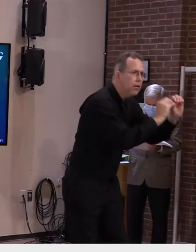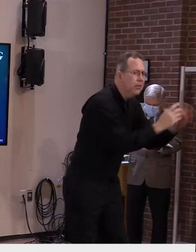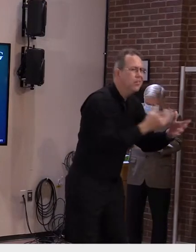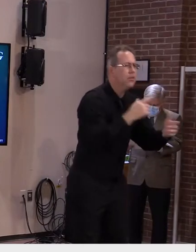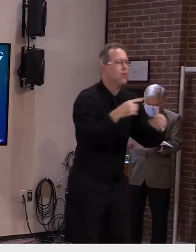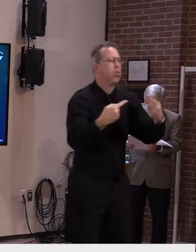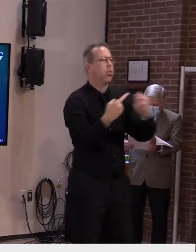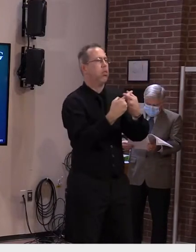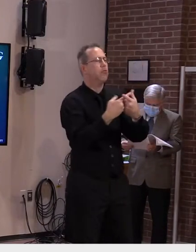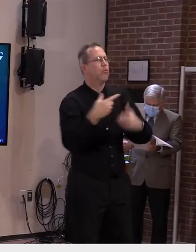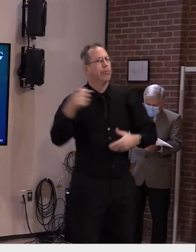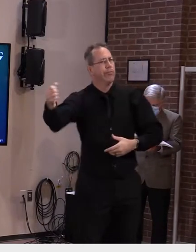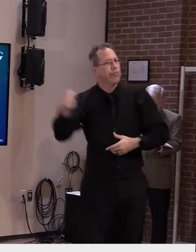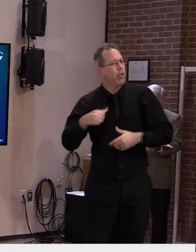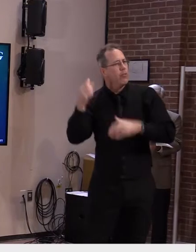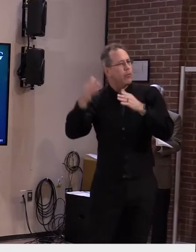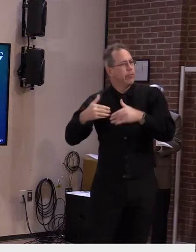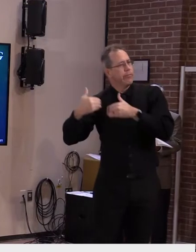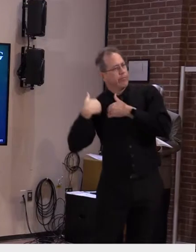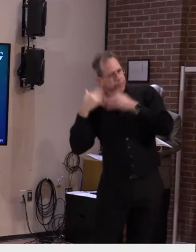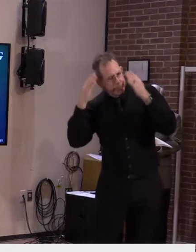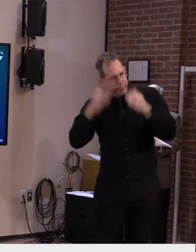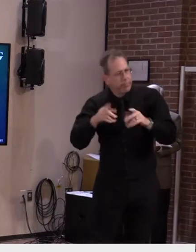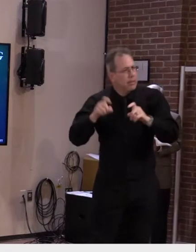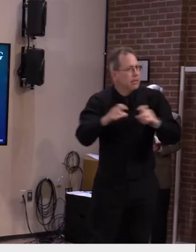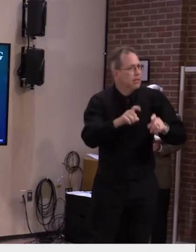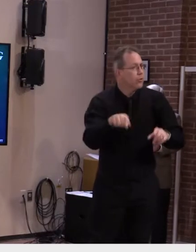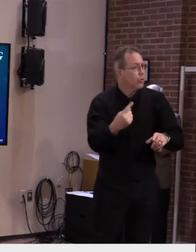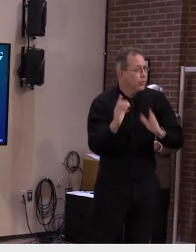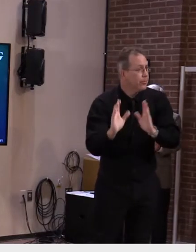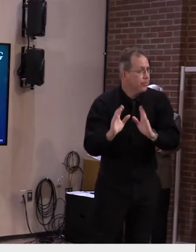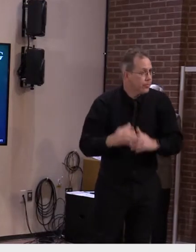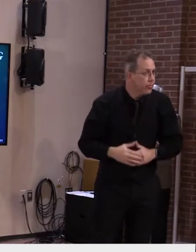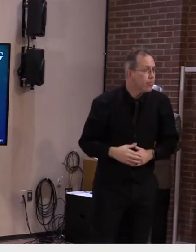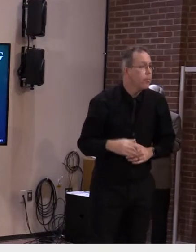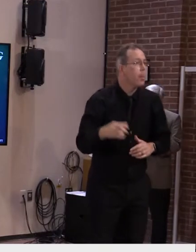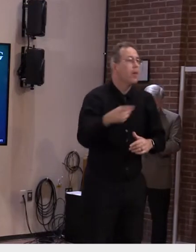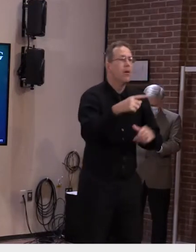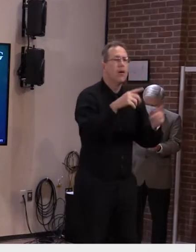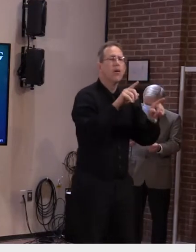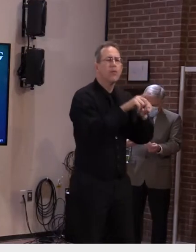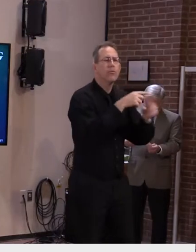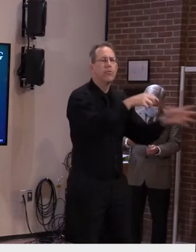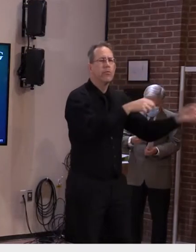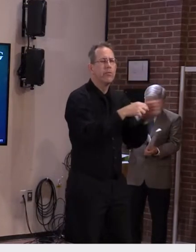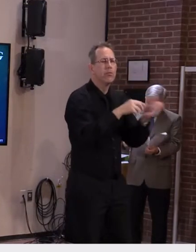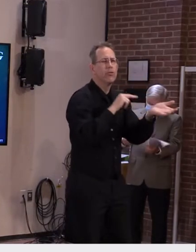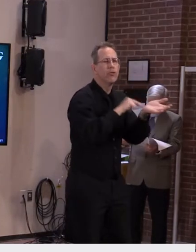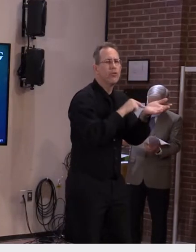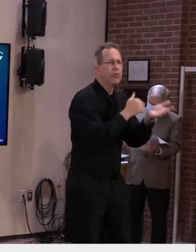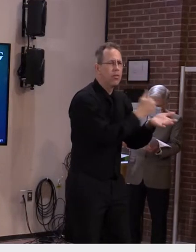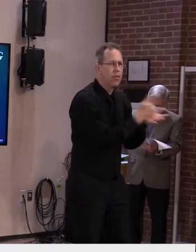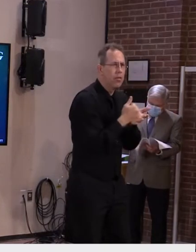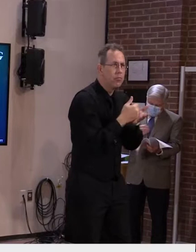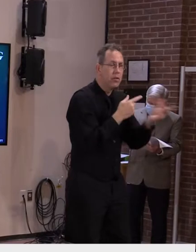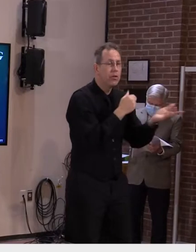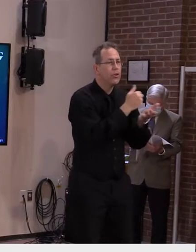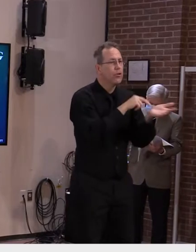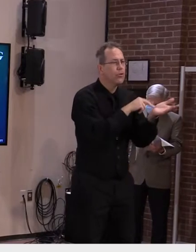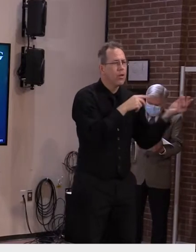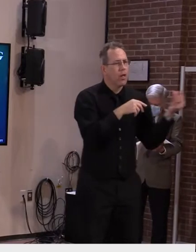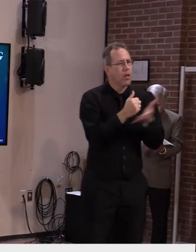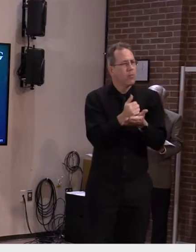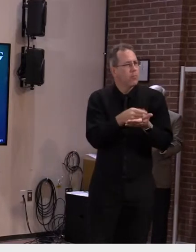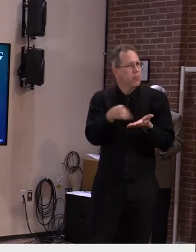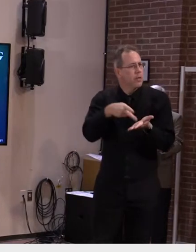School Nurses Association. These temp staff will be available to assist with a variety of activities related to COVID-19 testing, including